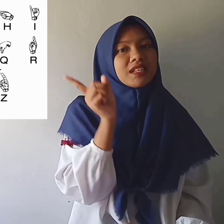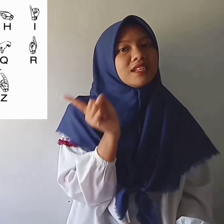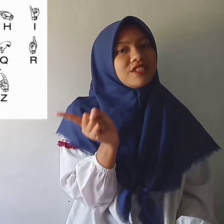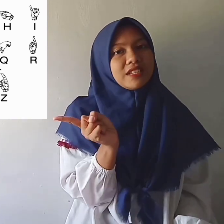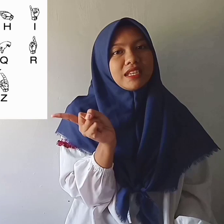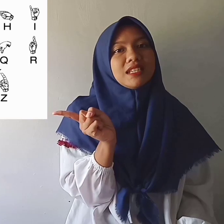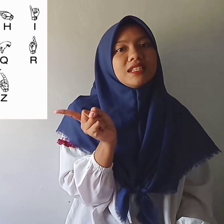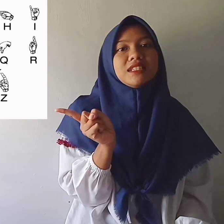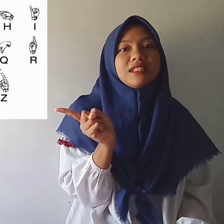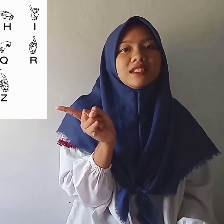G,